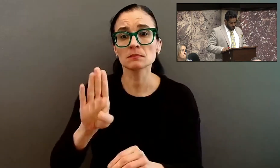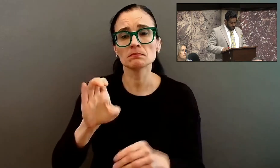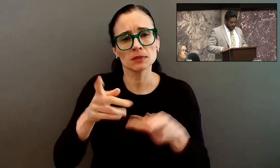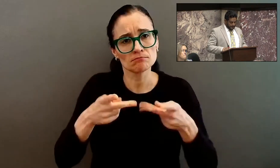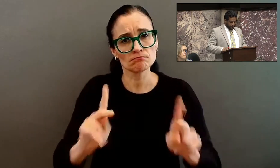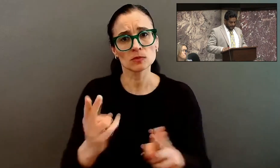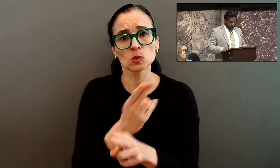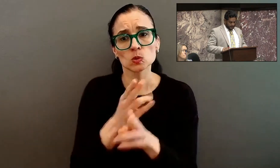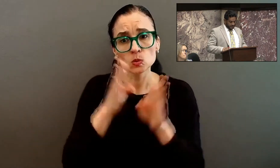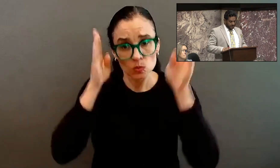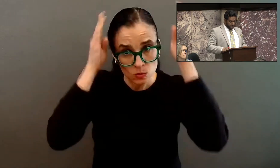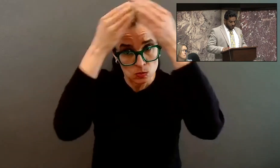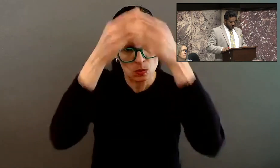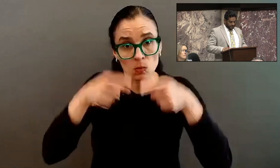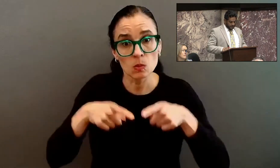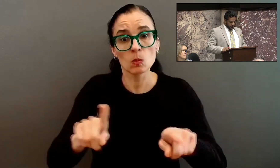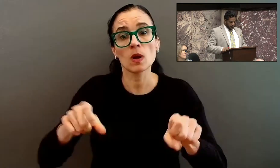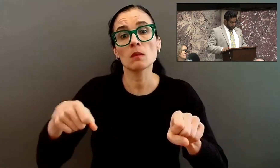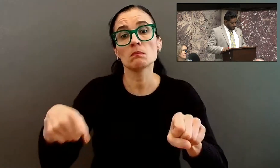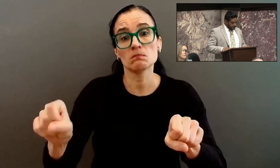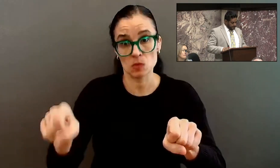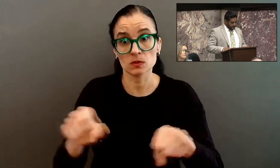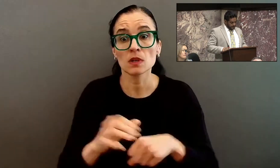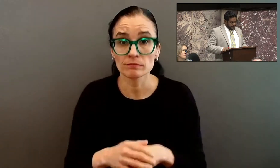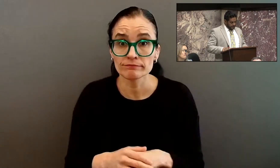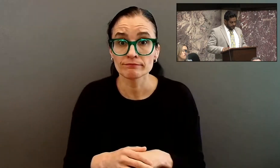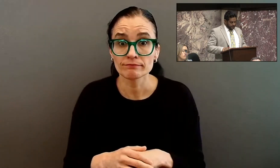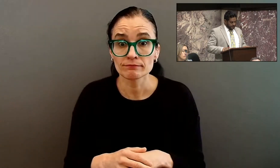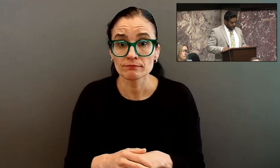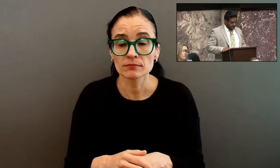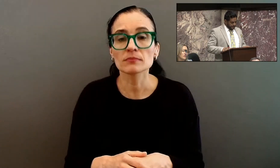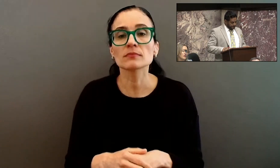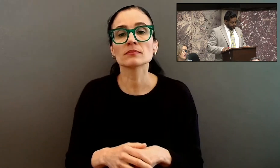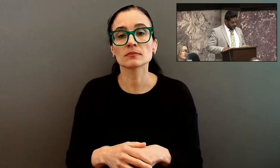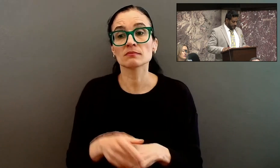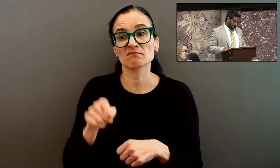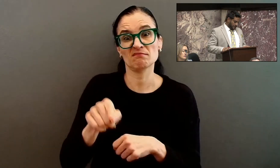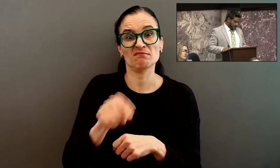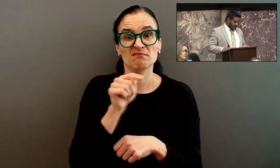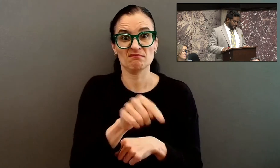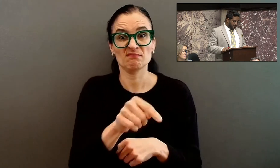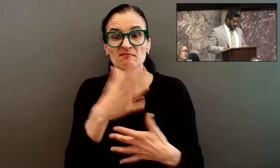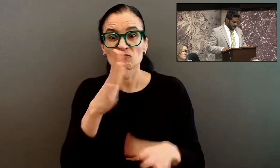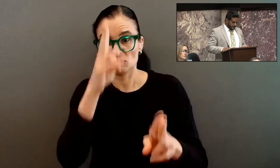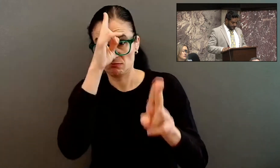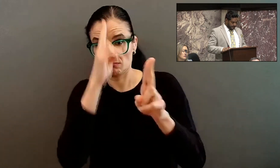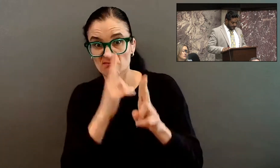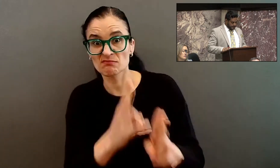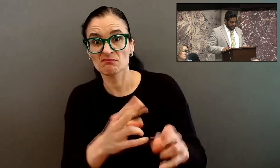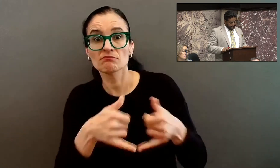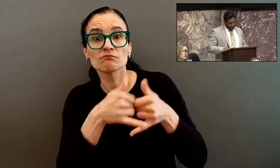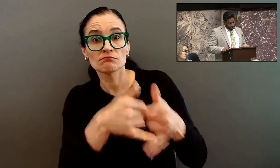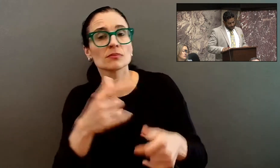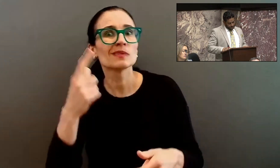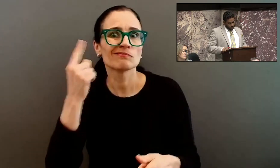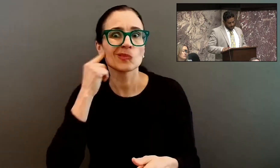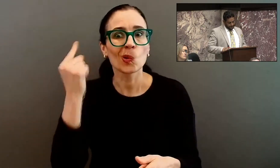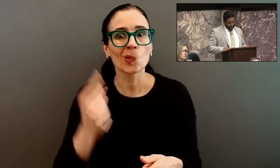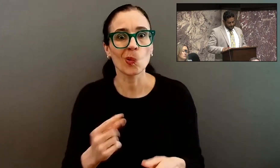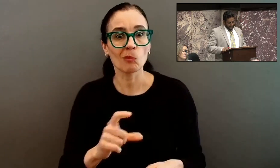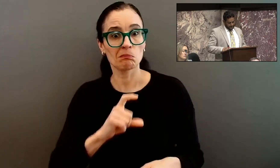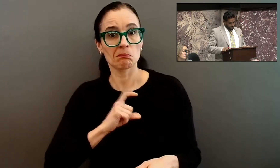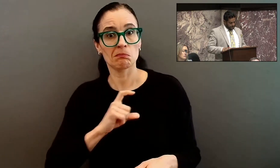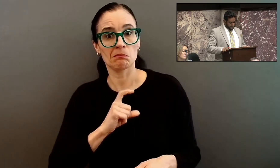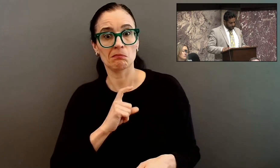a gold medal by the top Sikh authority in Amritsar, India. And I am so